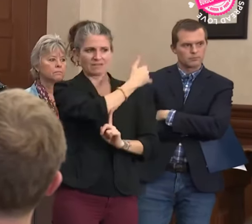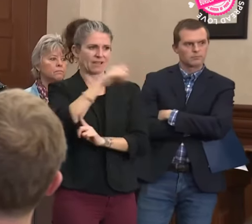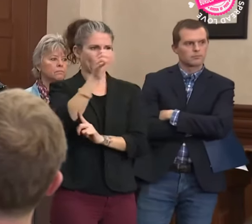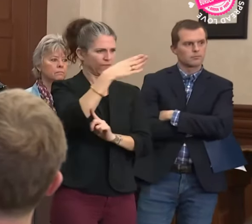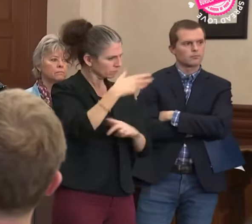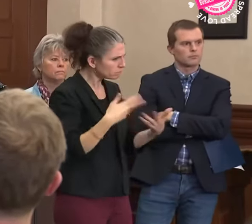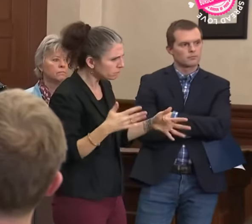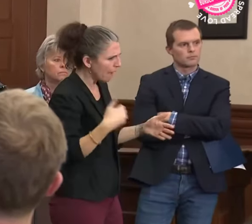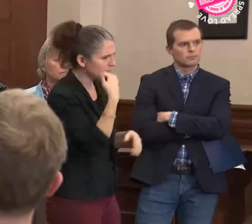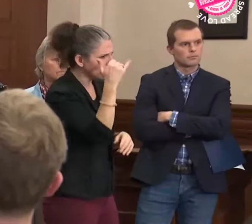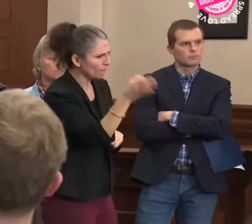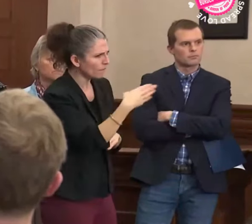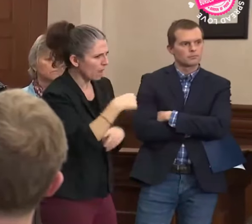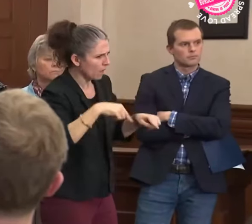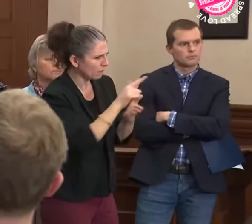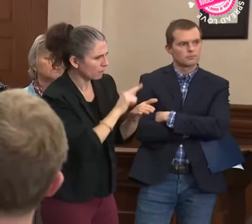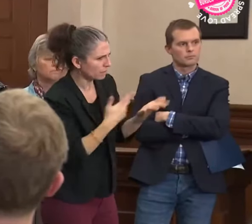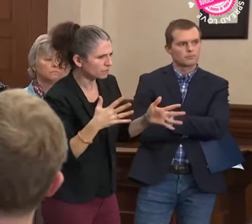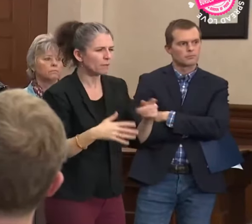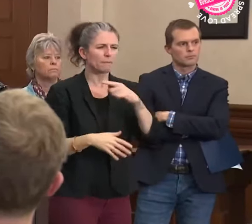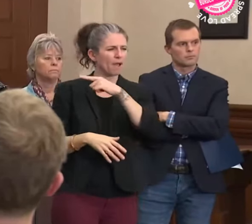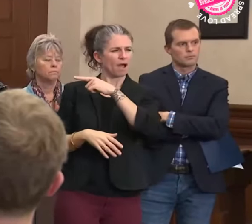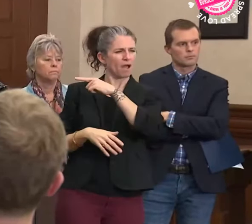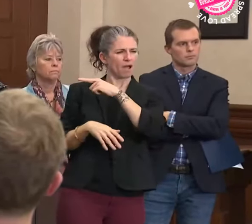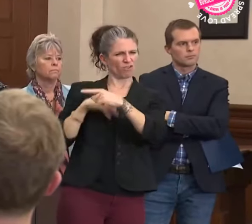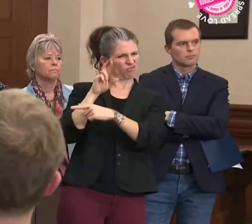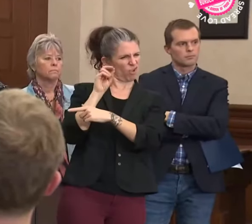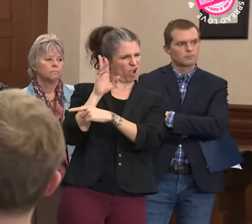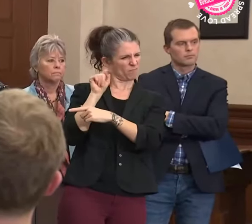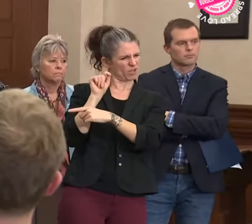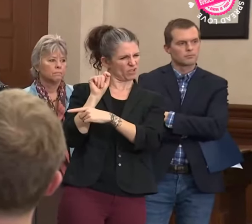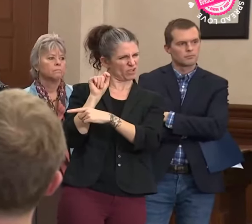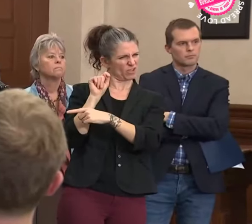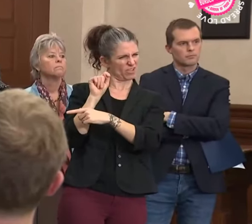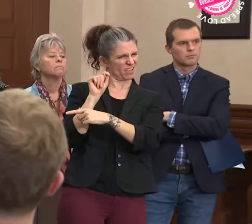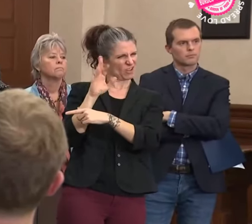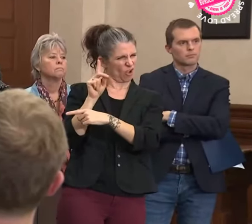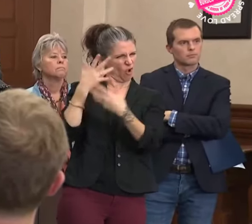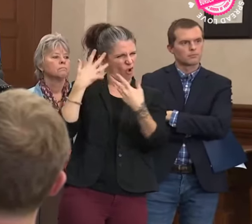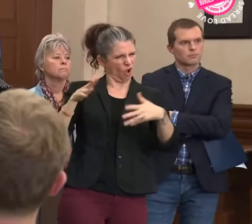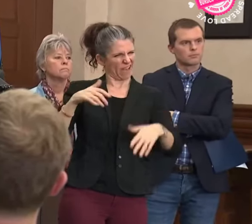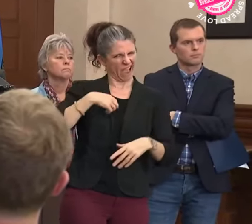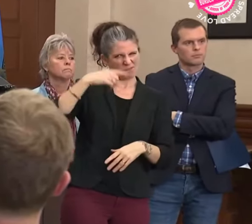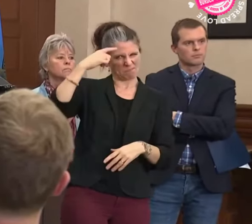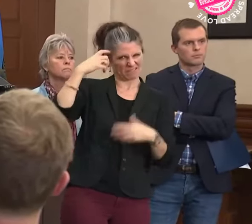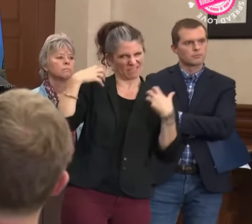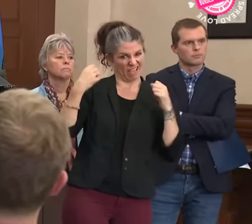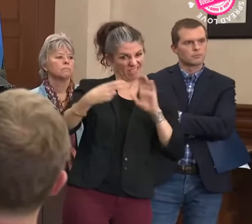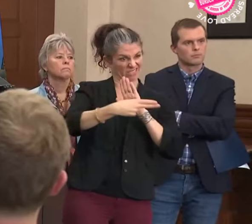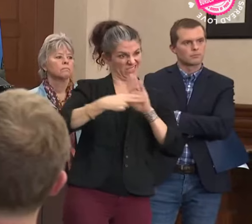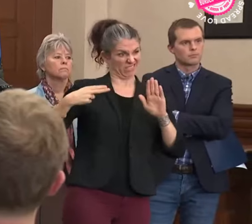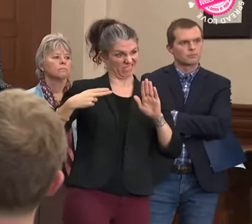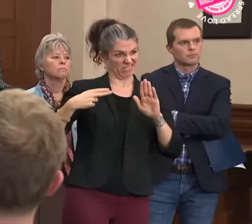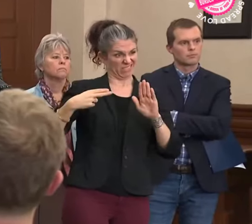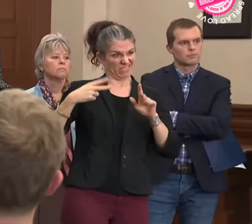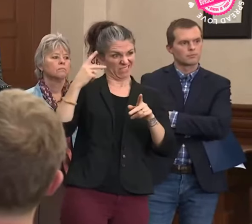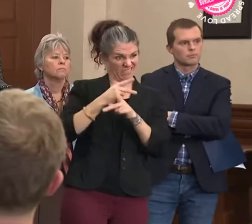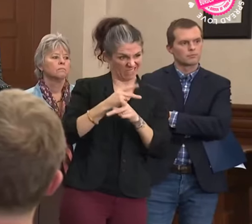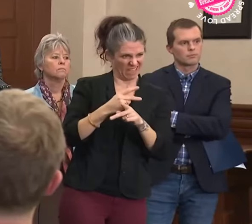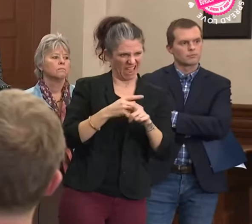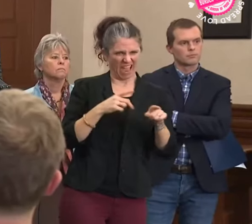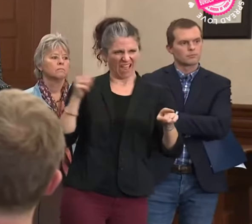as we are hearing, that Robert Card had mental health issues and he was the police put him forward for evaluation, you got it